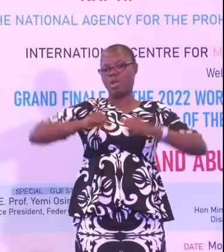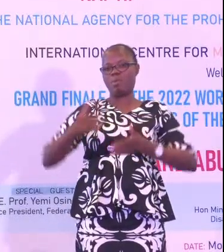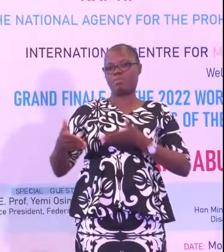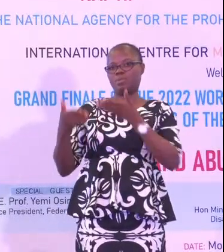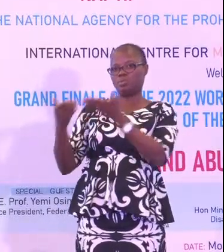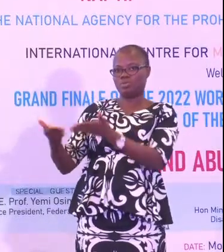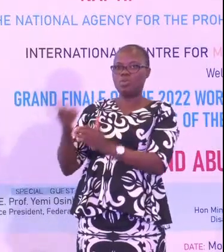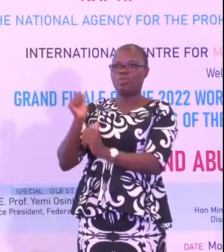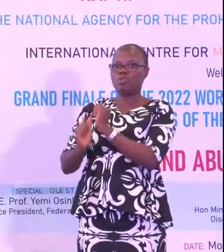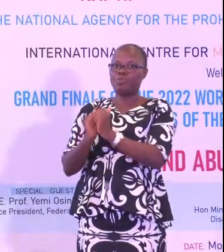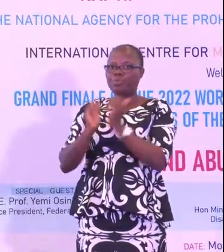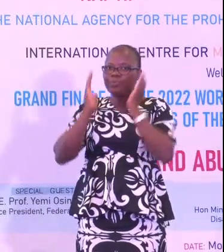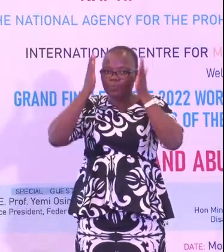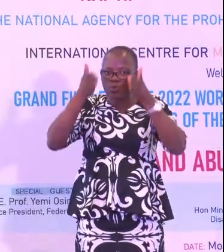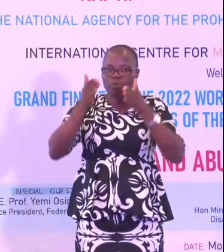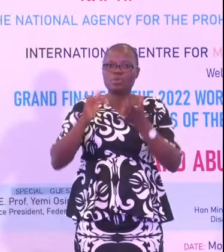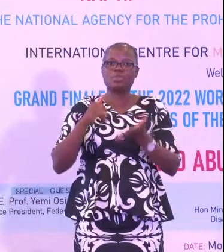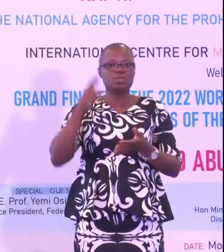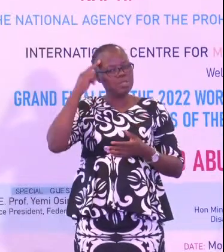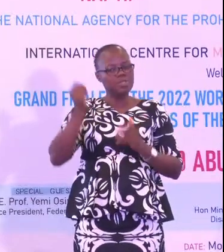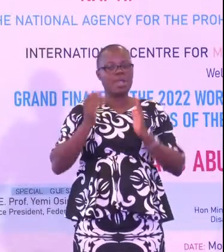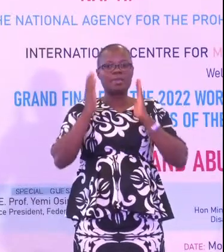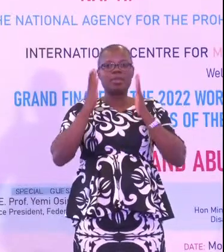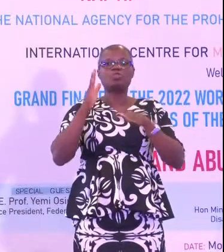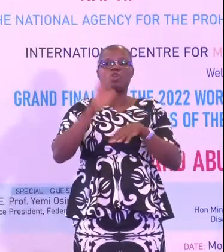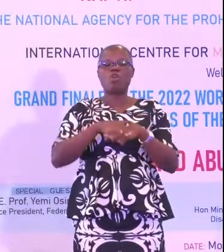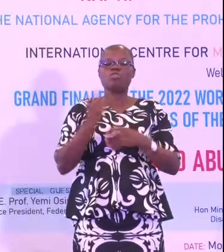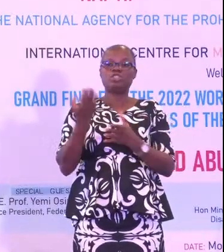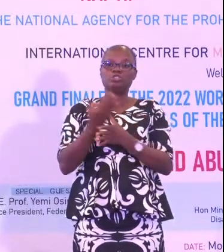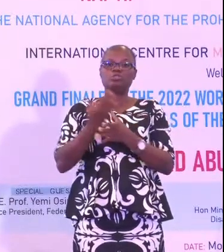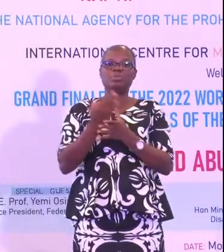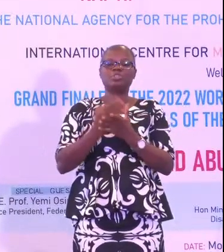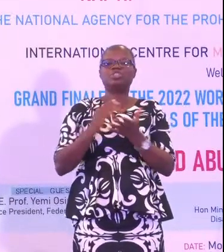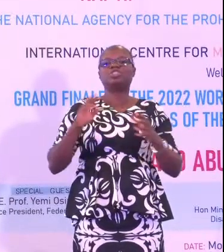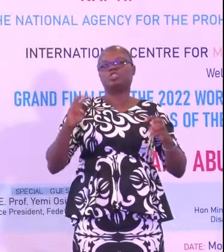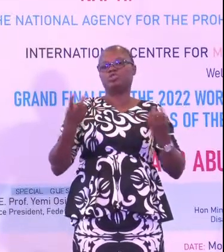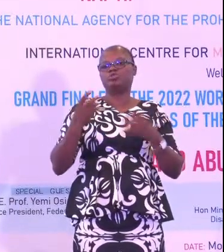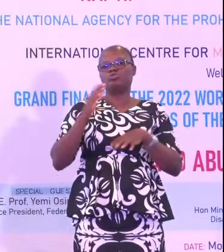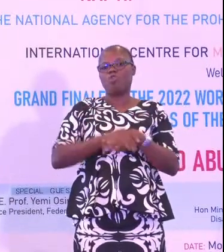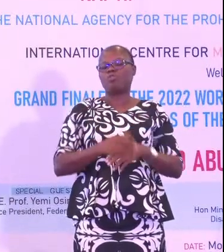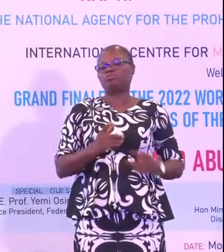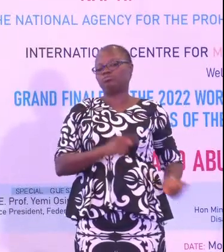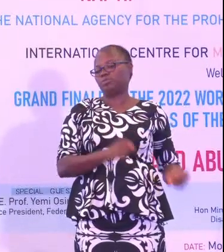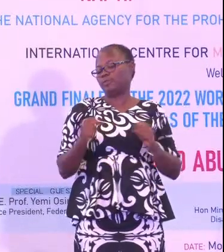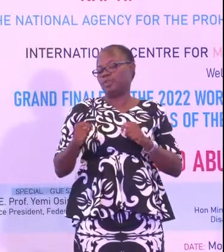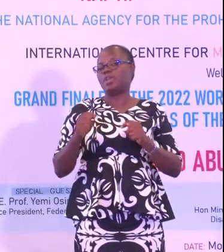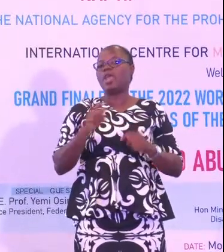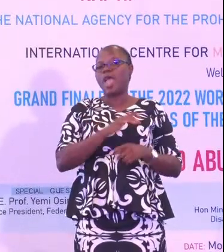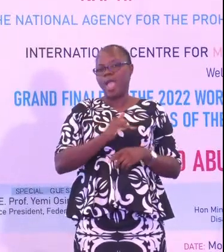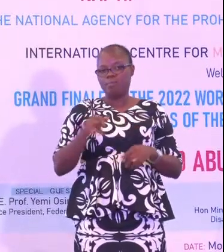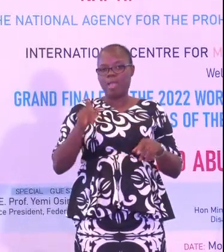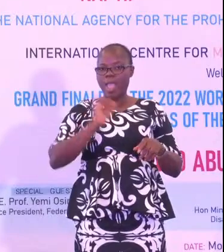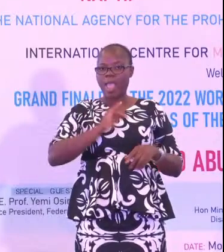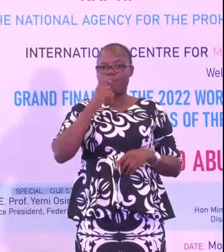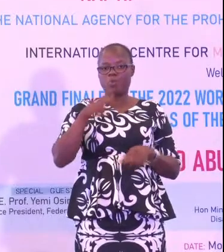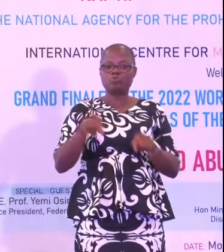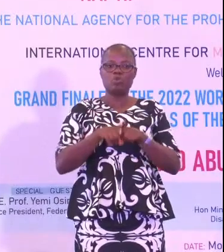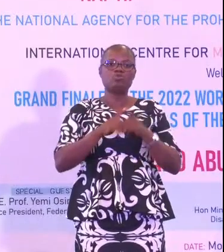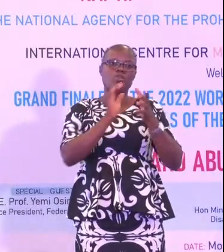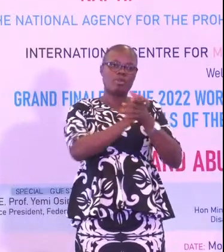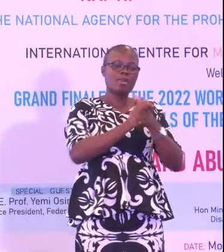which focuses attention on the disturbing issue of organ trafficking. I must also congratulate